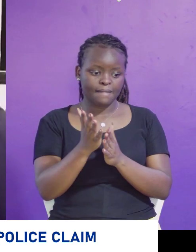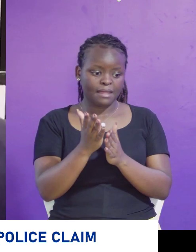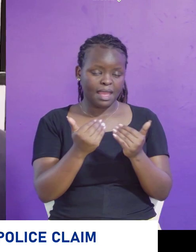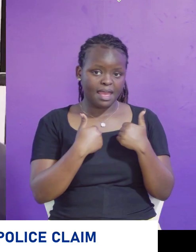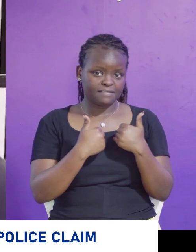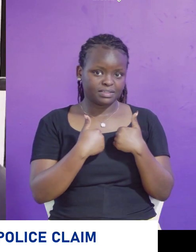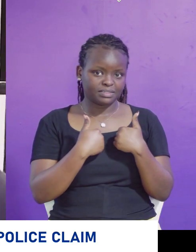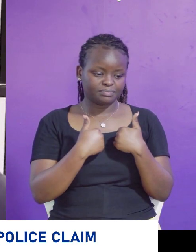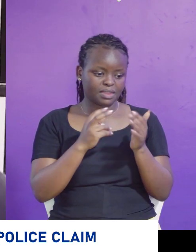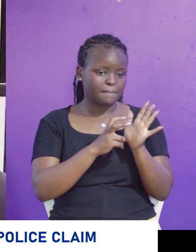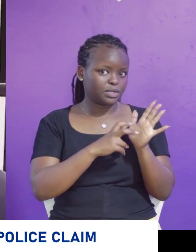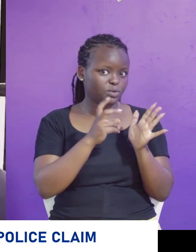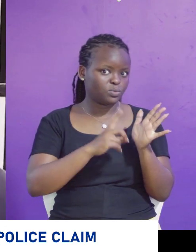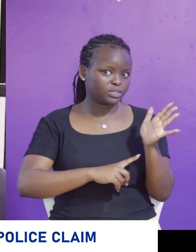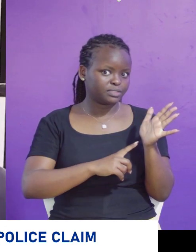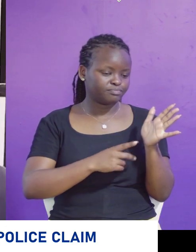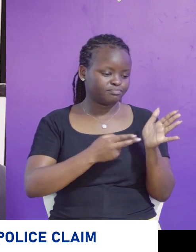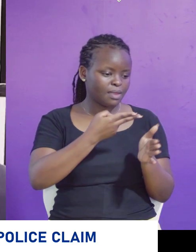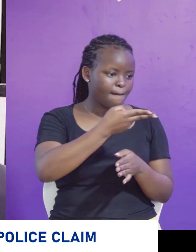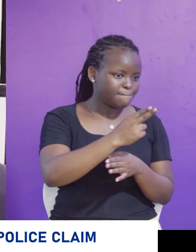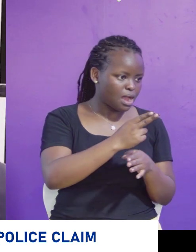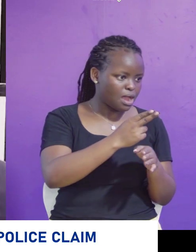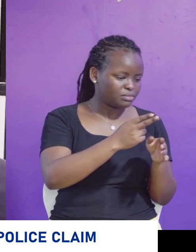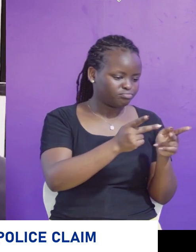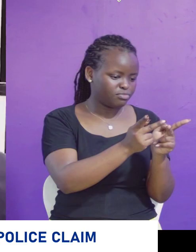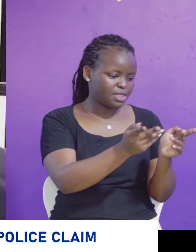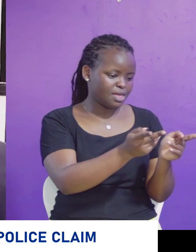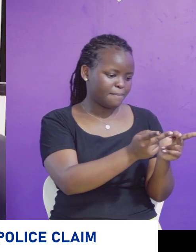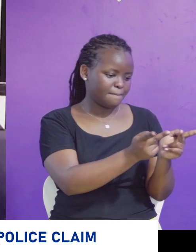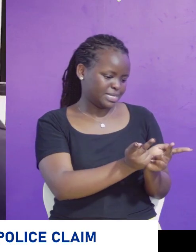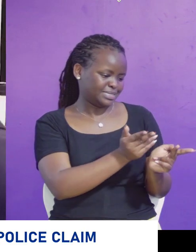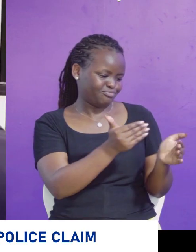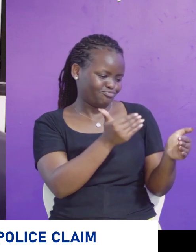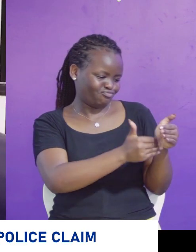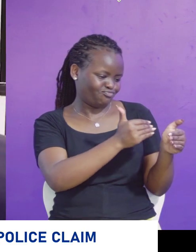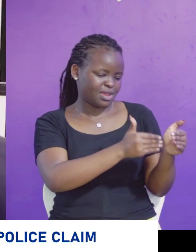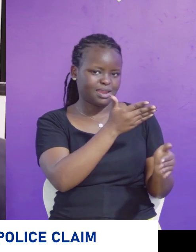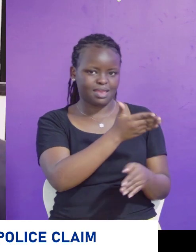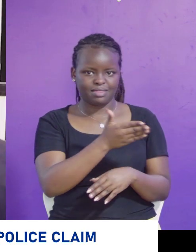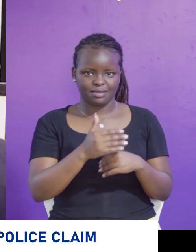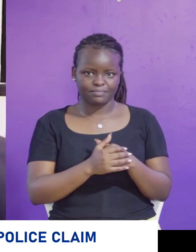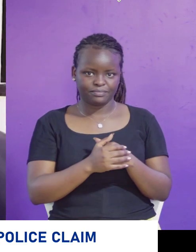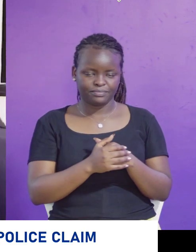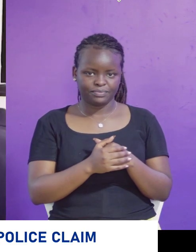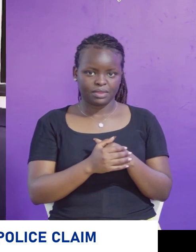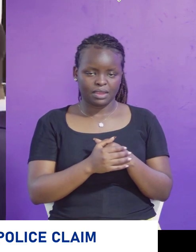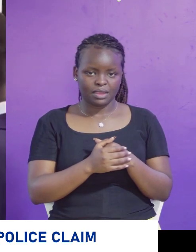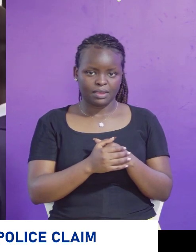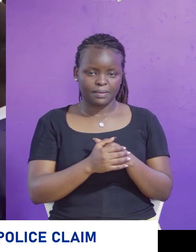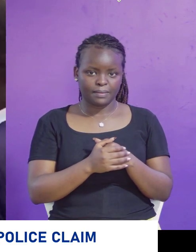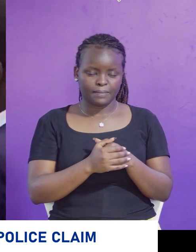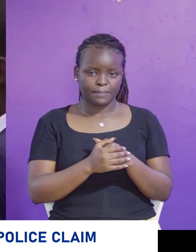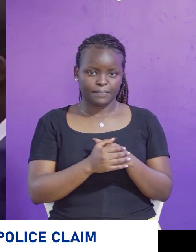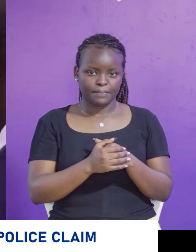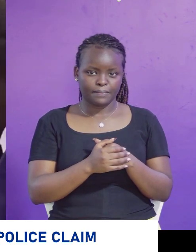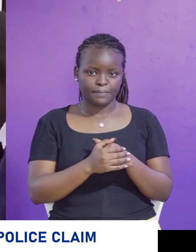so it means then the subscriber was in the proximity of that site. Okay. Yes. Was in the proximity of St. Mary's.